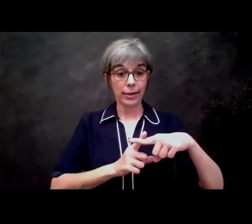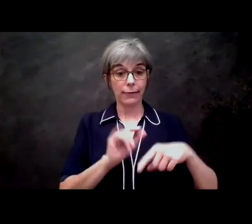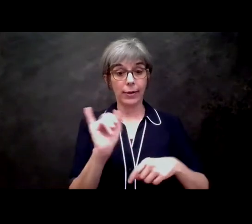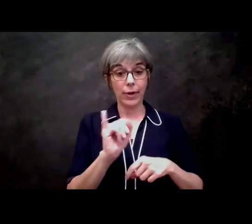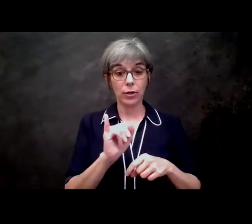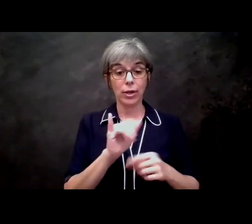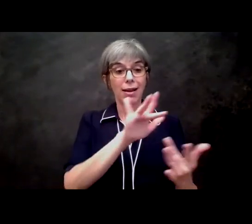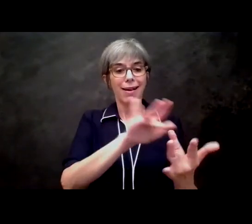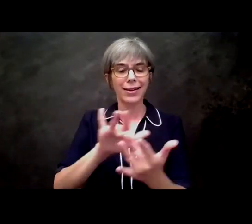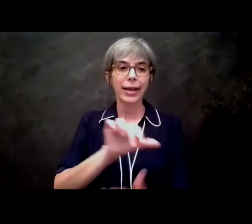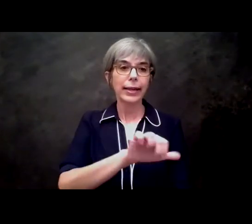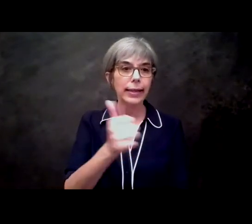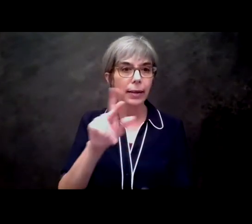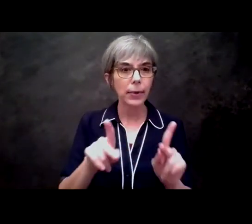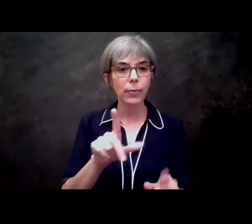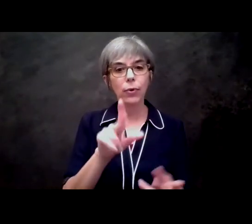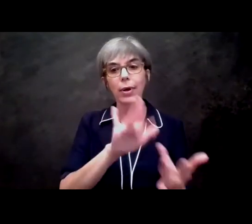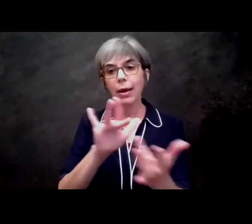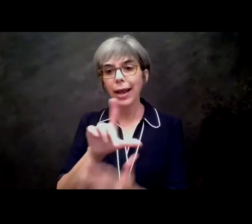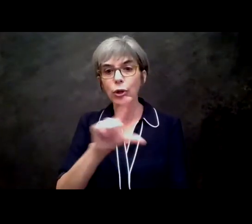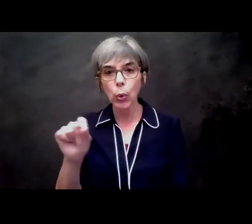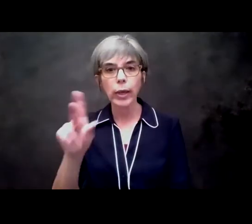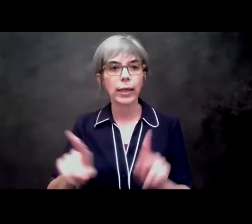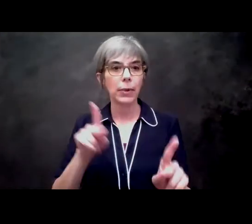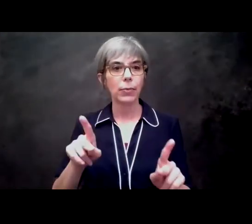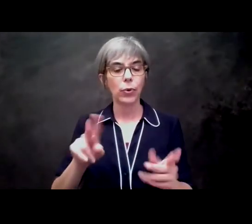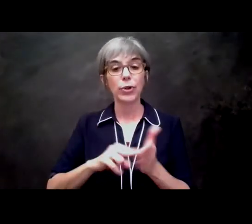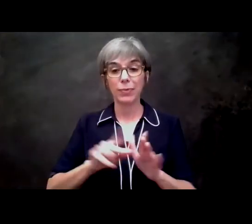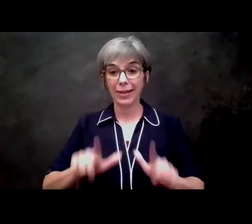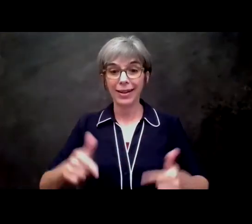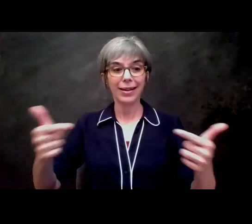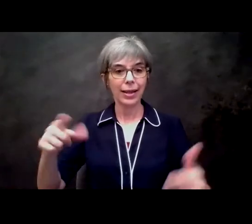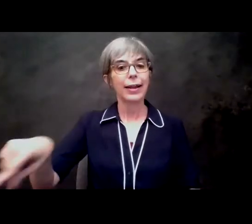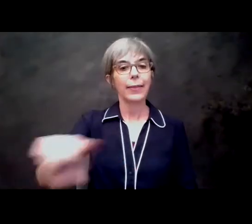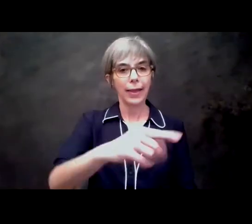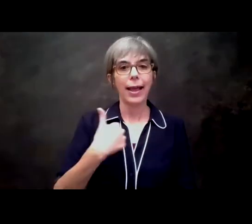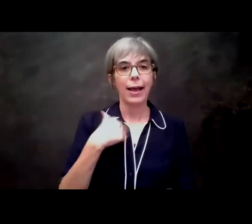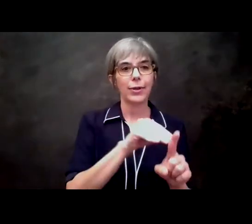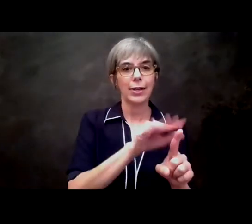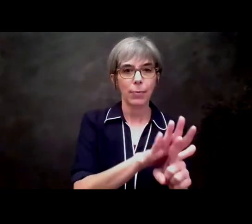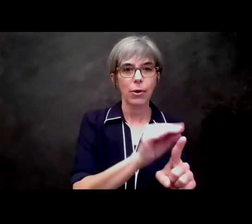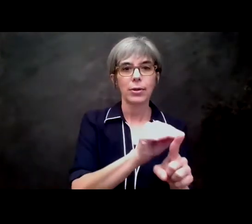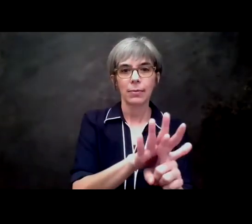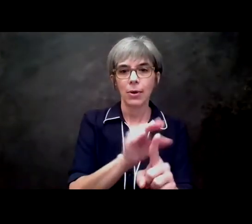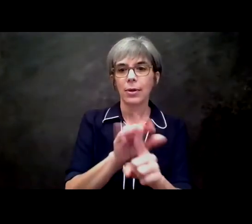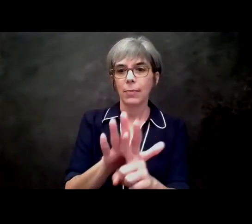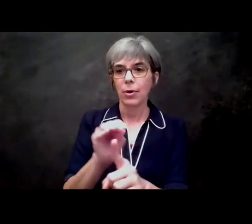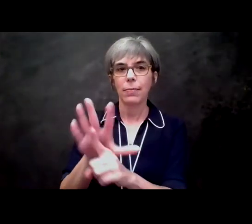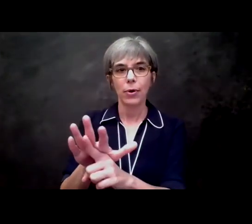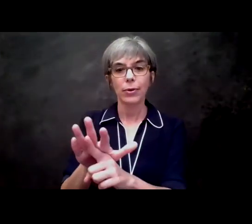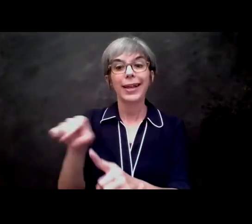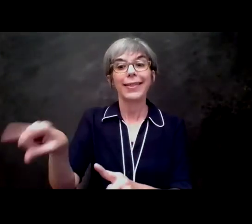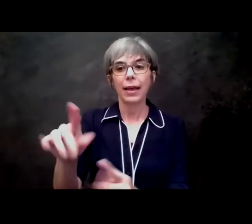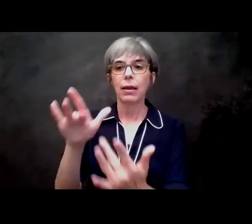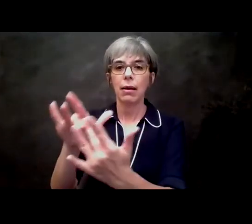these individuals is now considered an exposed contact of the positive case. And as contacts, they're required to self-quarantine